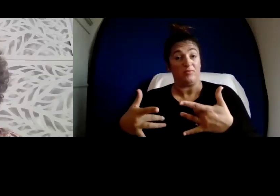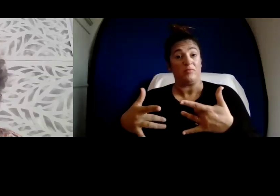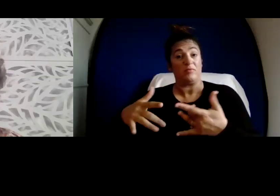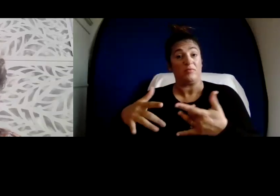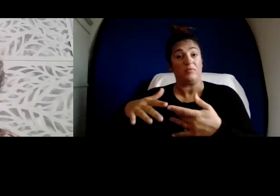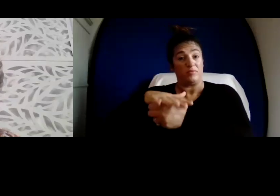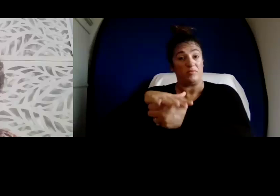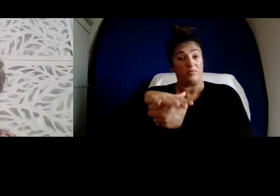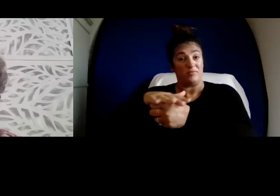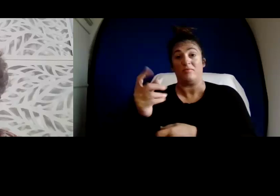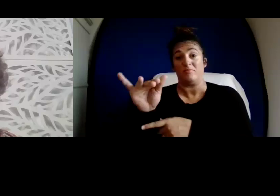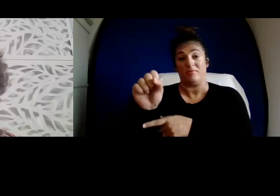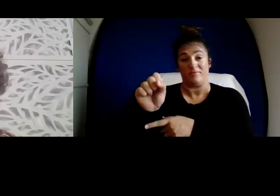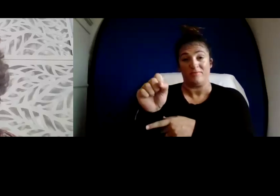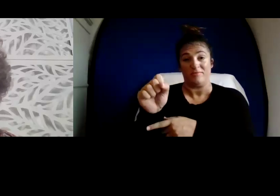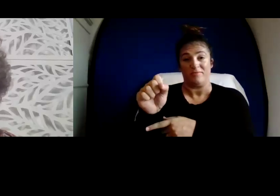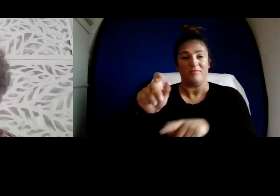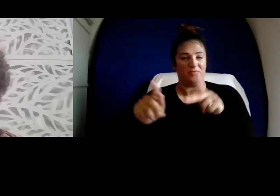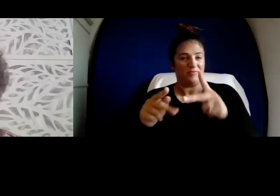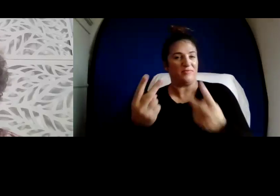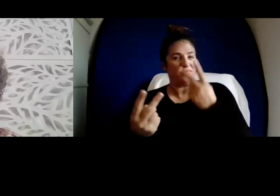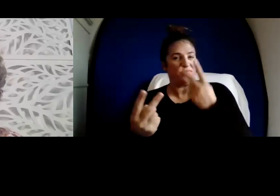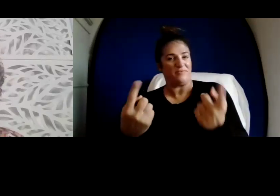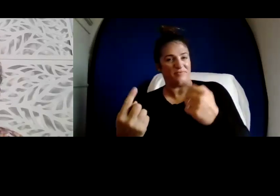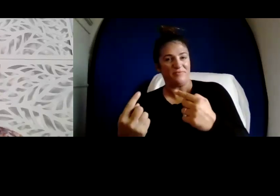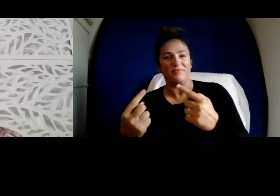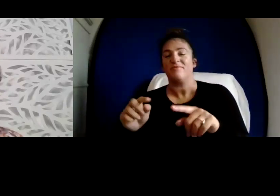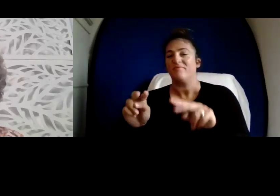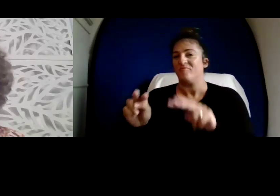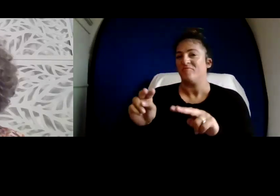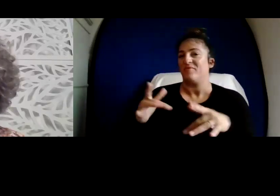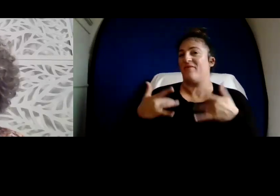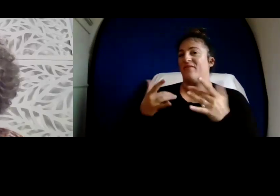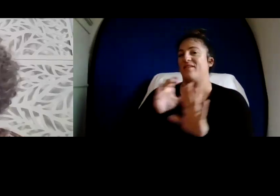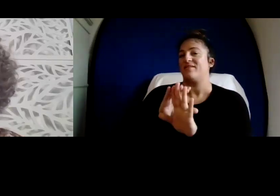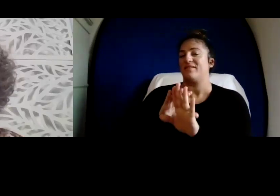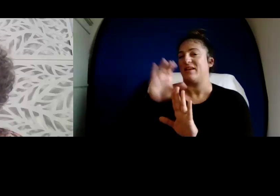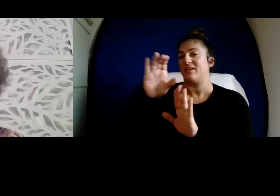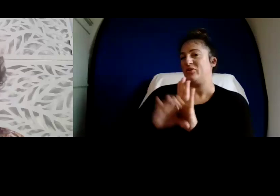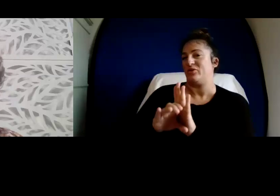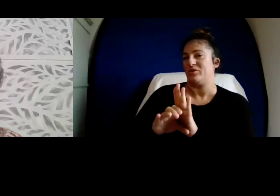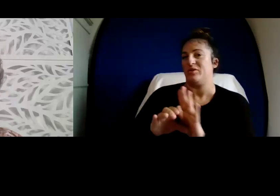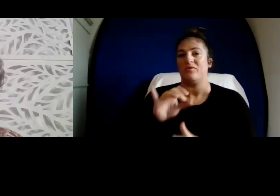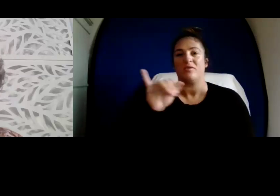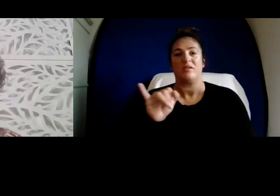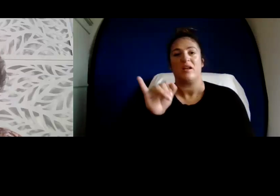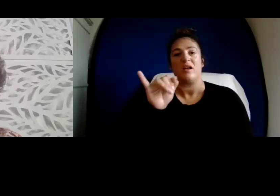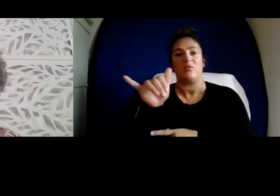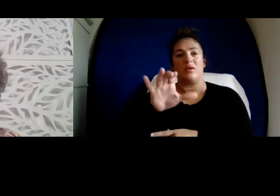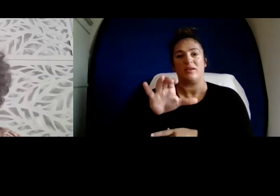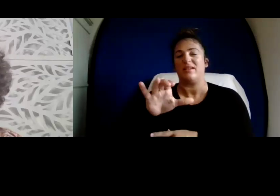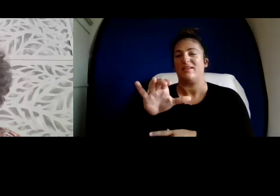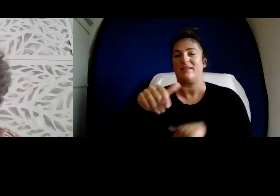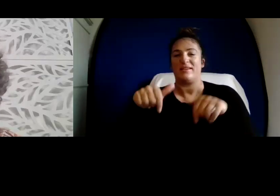City community or folks visiting. So we encourage you to check out our events calendar for the IYC NYC